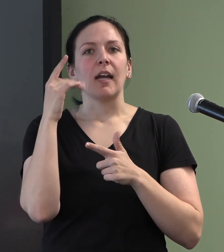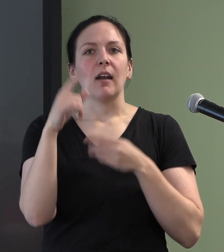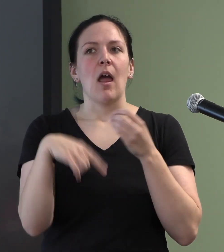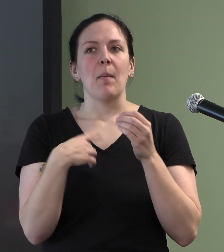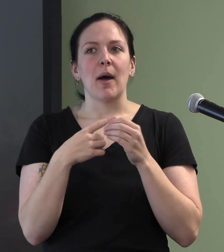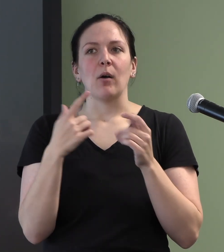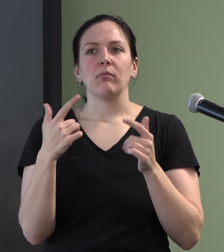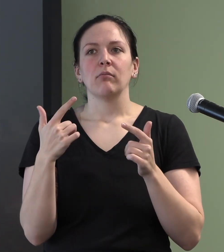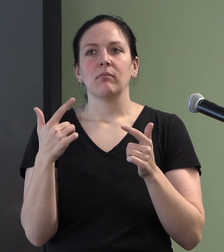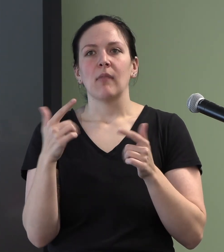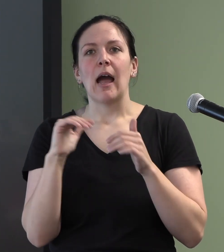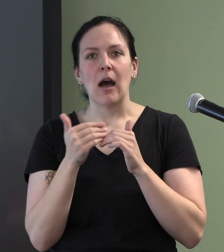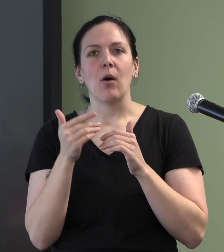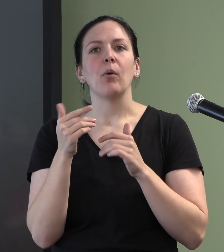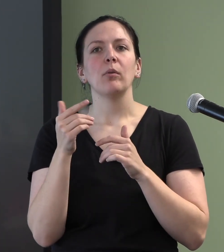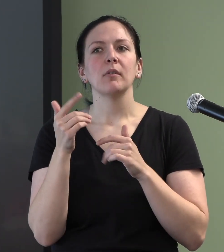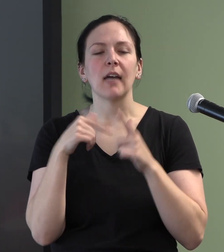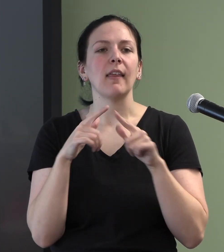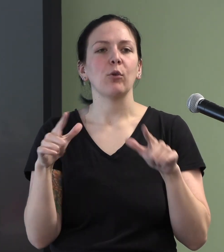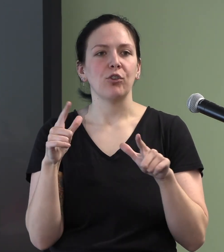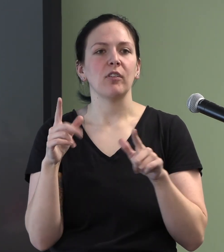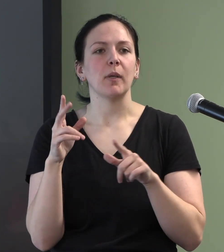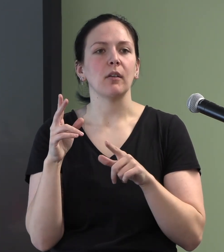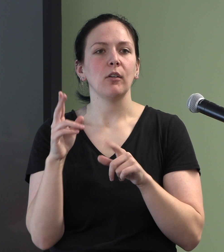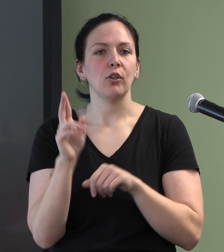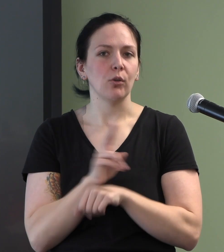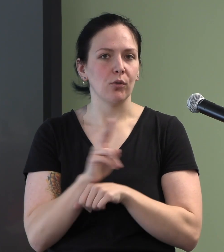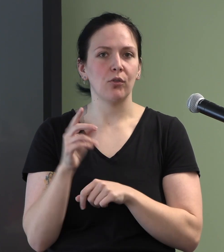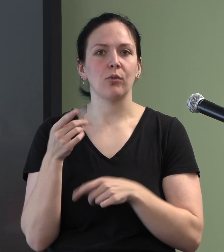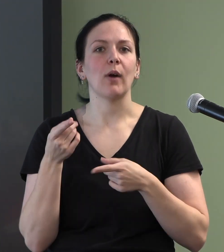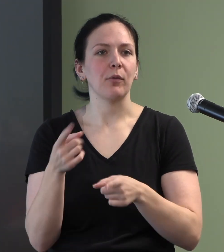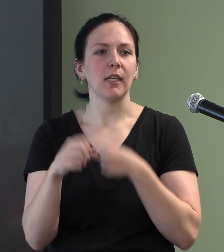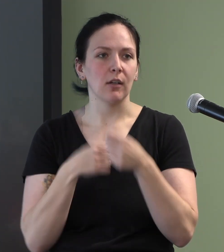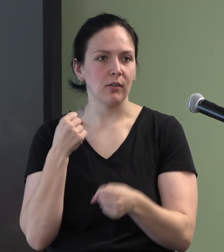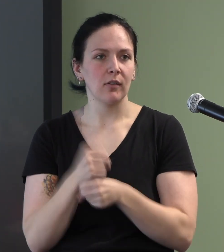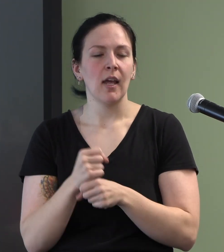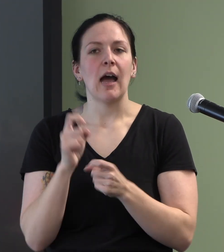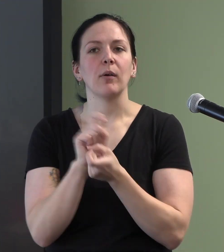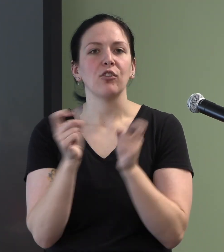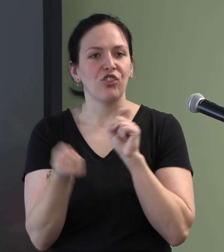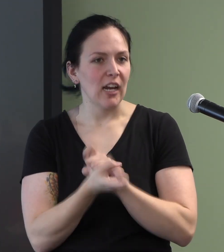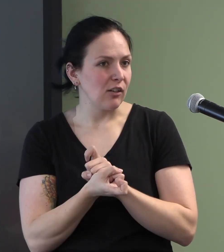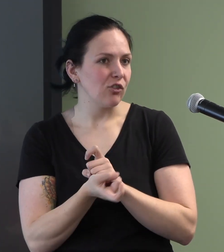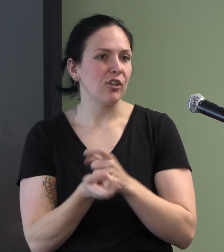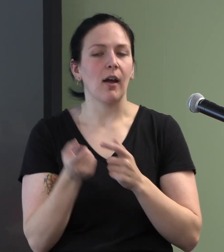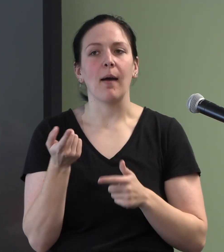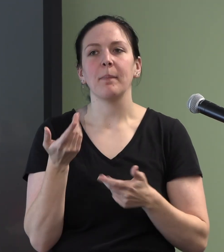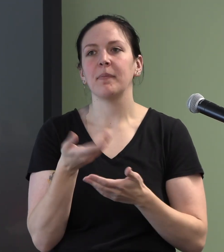insight about how sign language has been used throughout the years, how it has changed, things